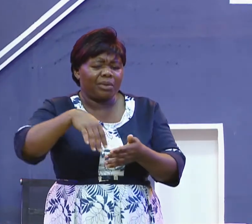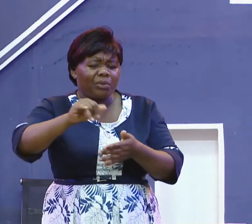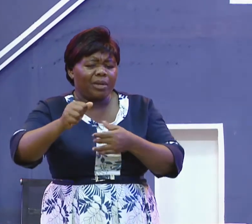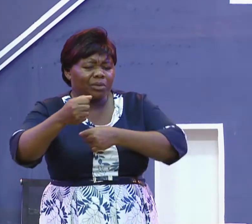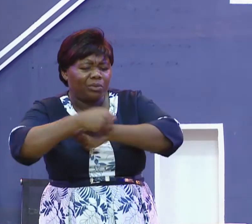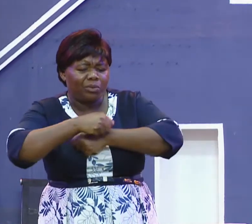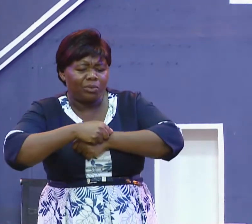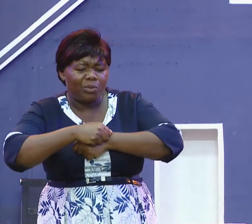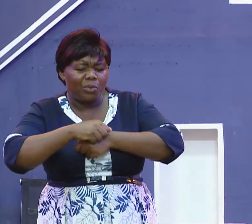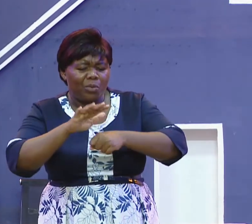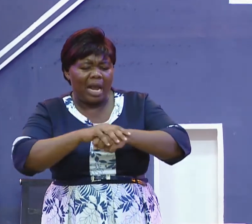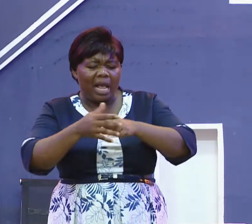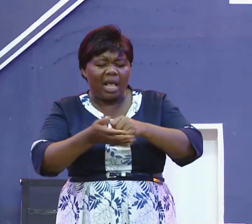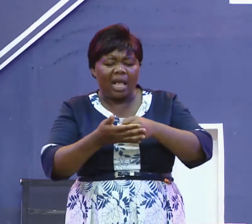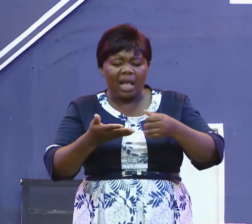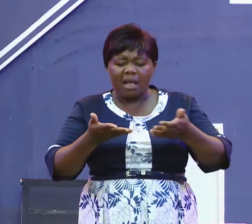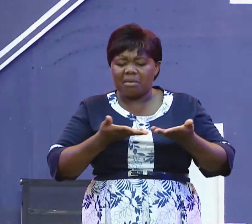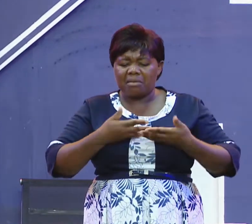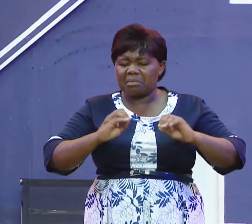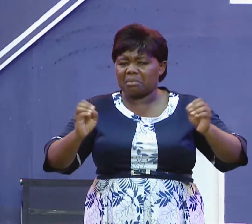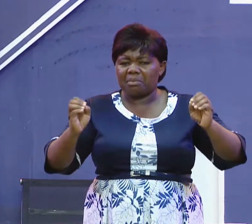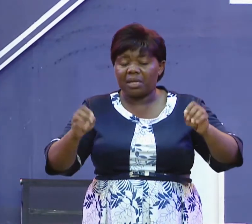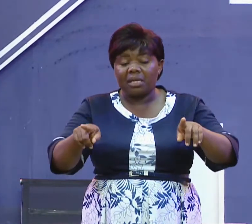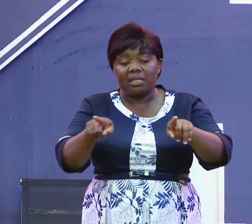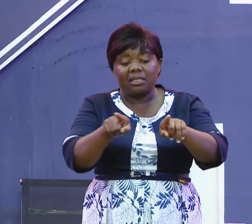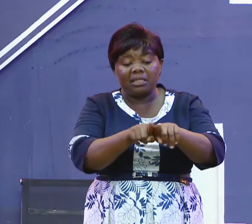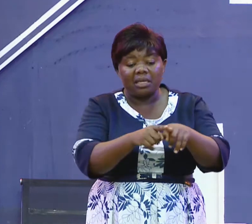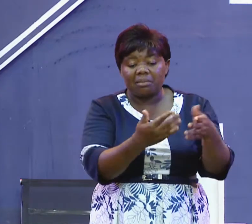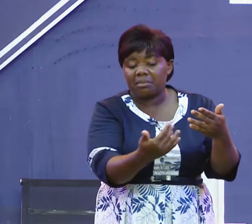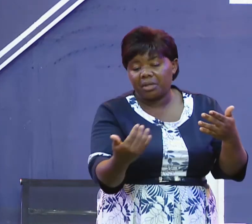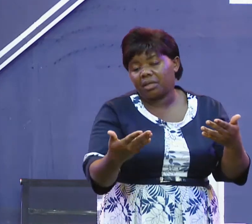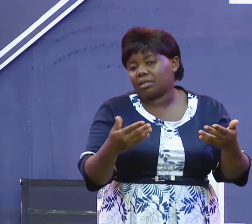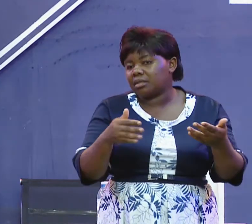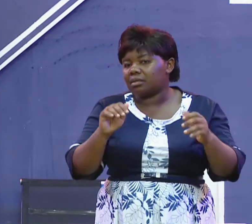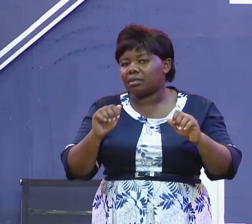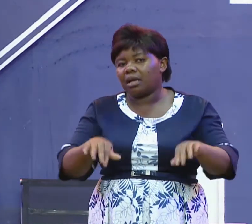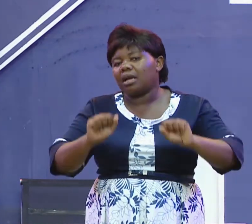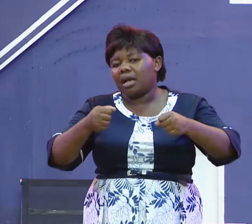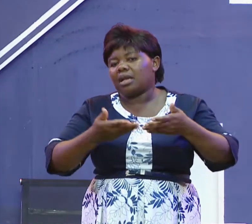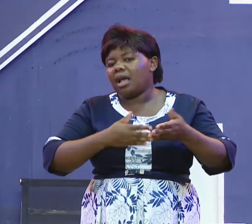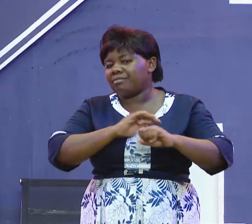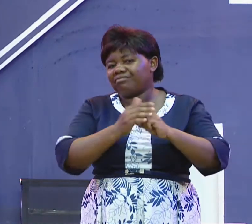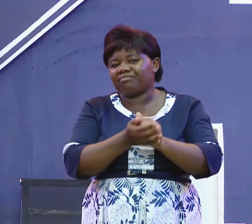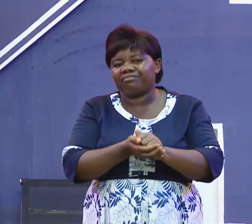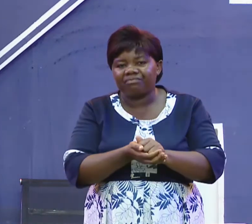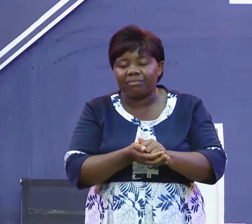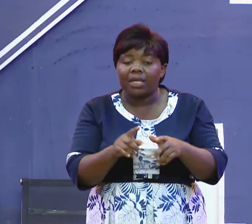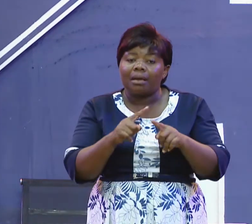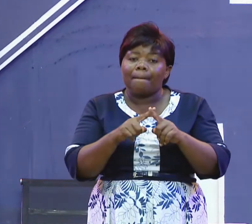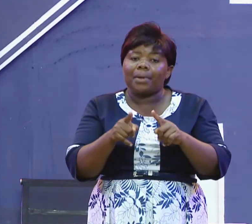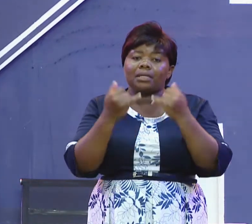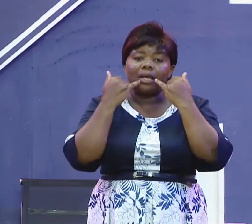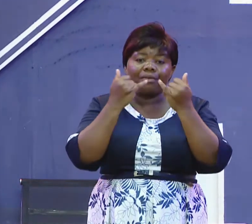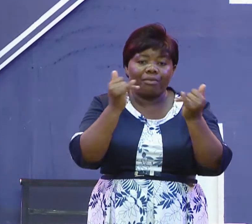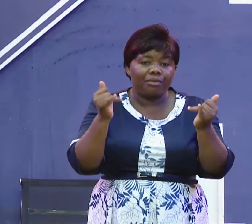don't study. It becomes easy for them to say that because they used to study while barefooted, you can also not put on